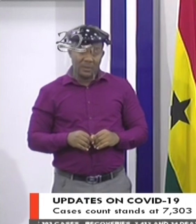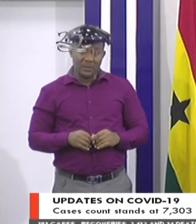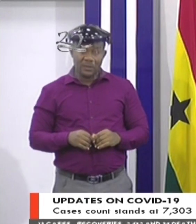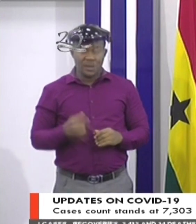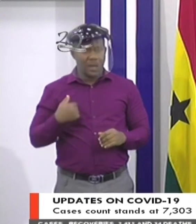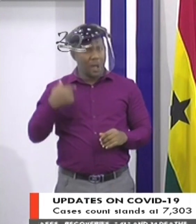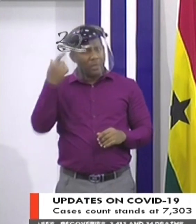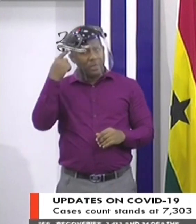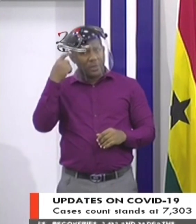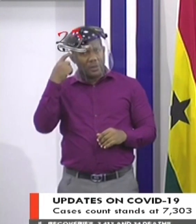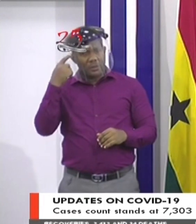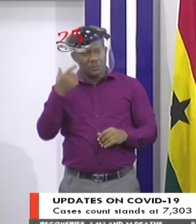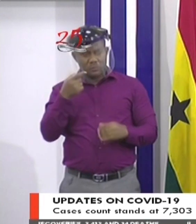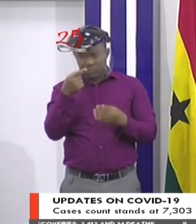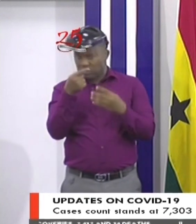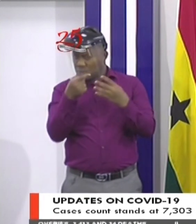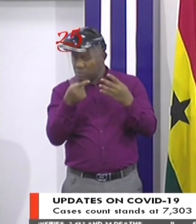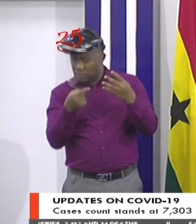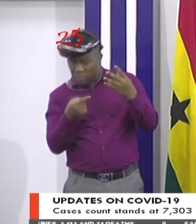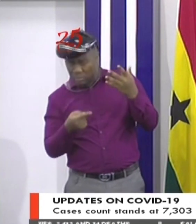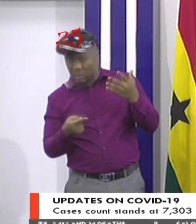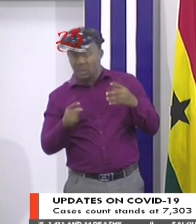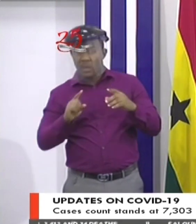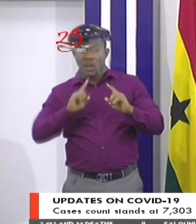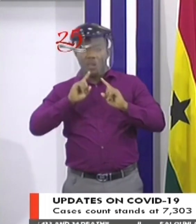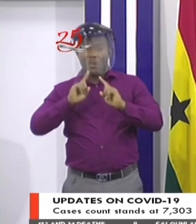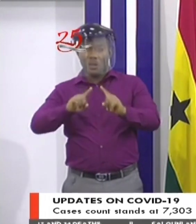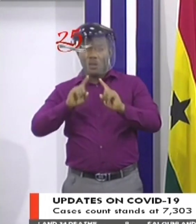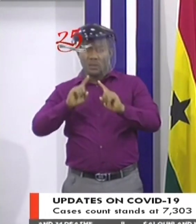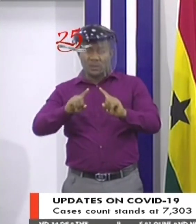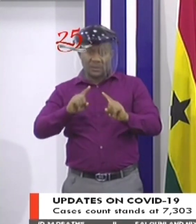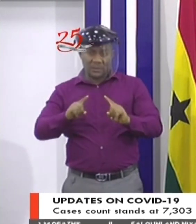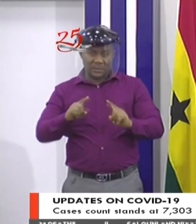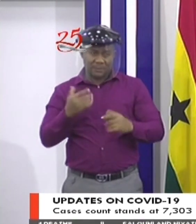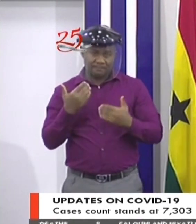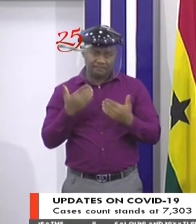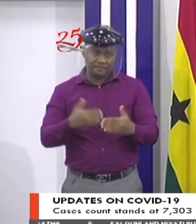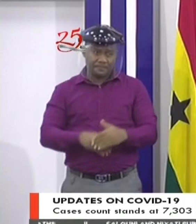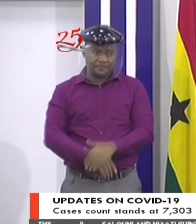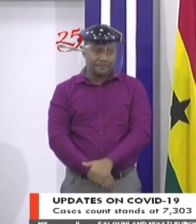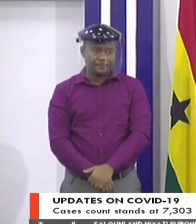I think these are the questions I have and the response that you can provide. Thank you very much.